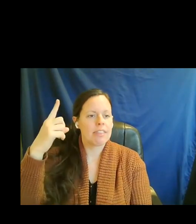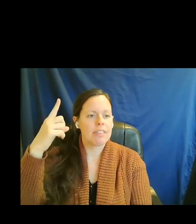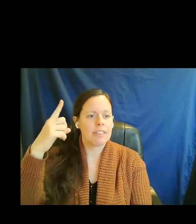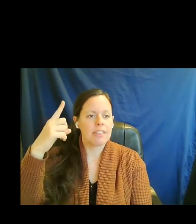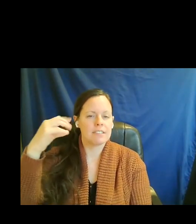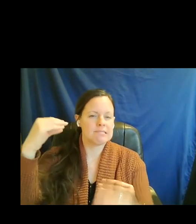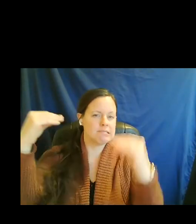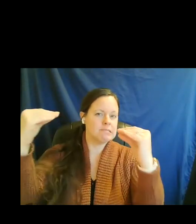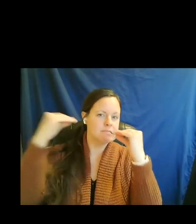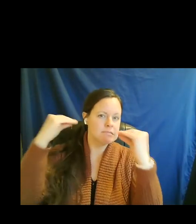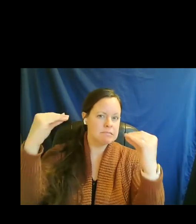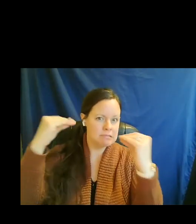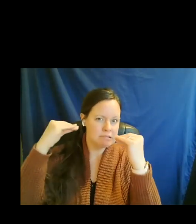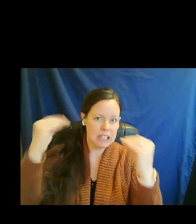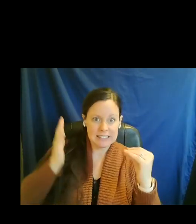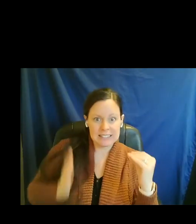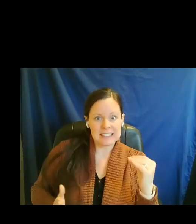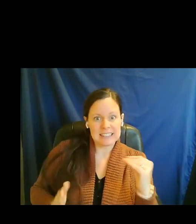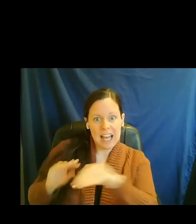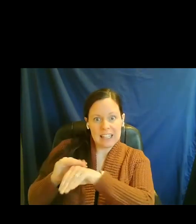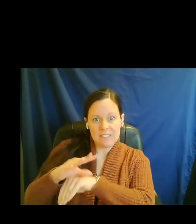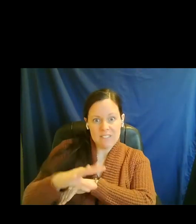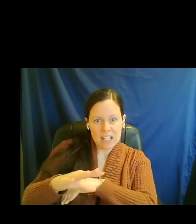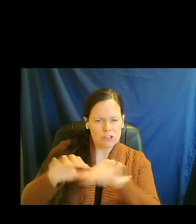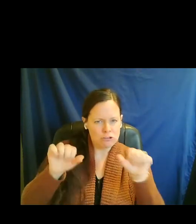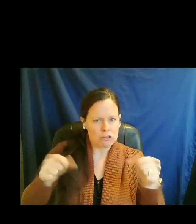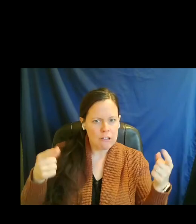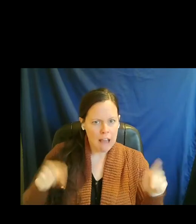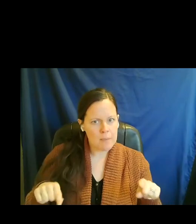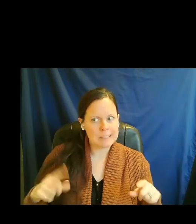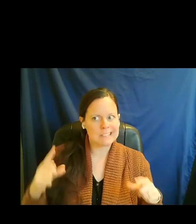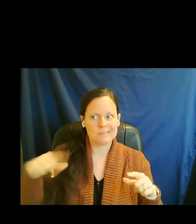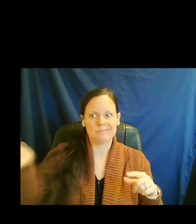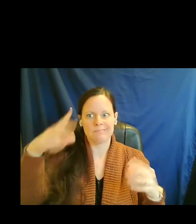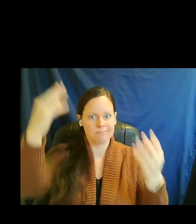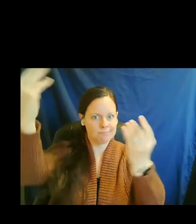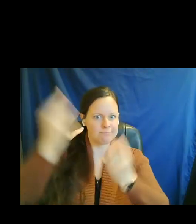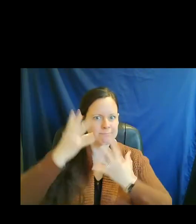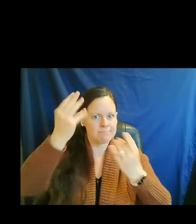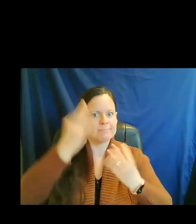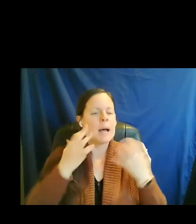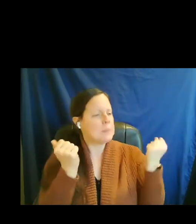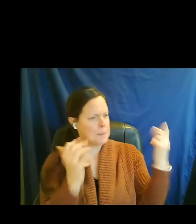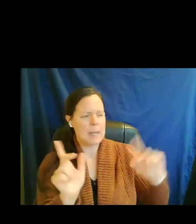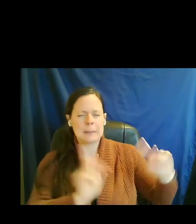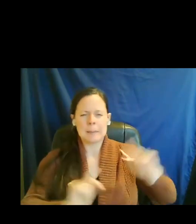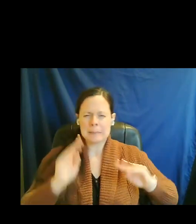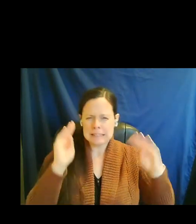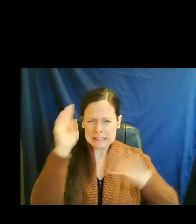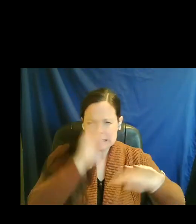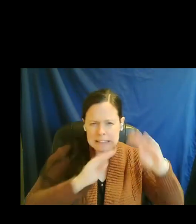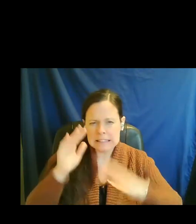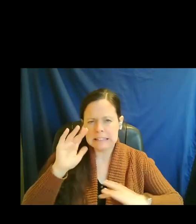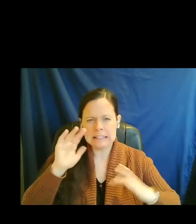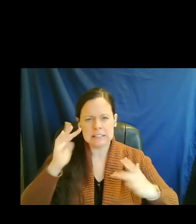side effects that could happen. And there's lots of worry out there from people. So I had a lot of mind